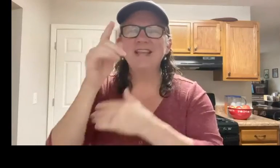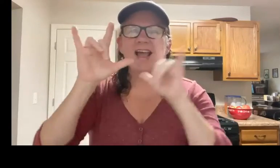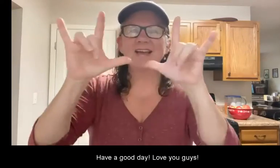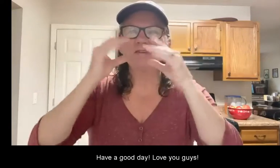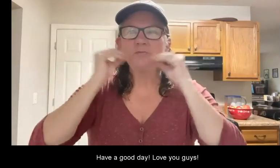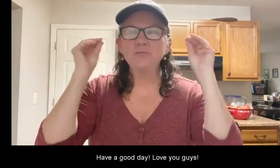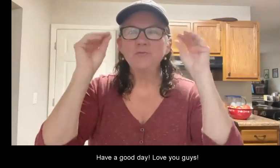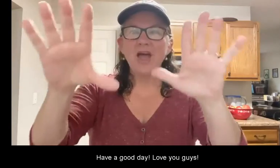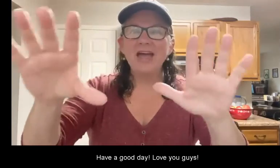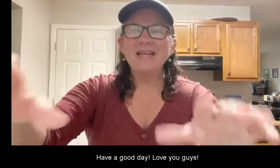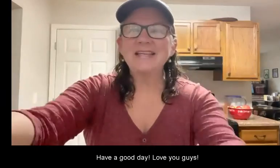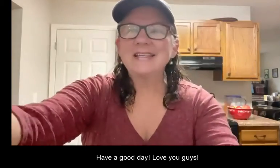Have a good day. Love you guys.